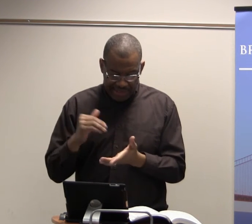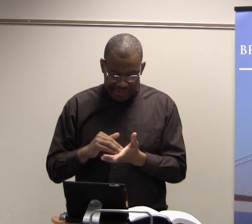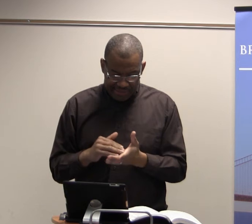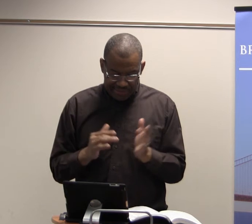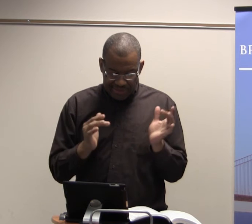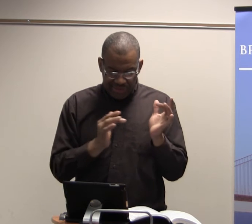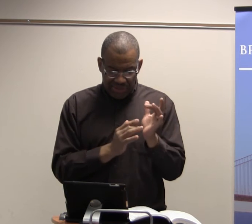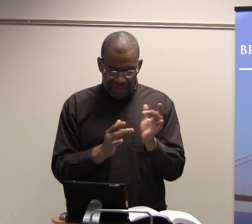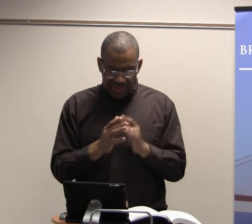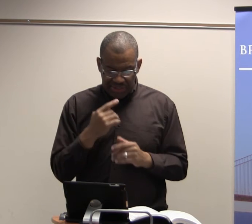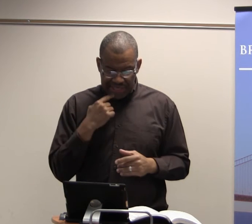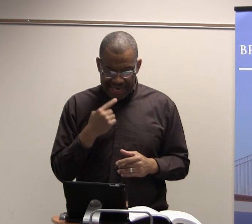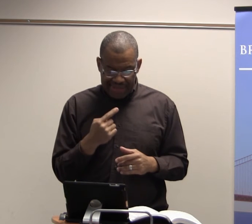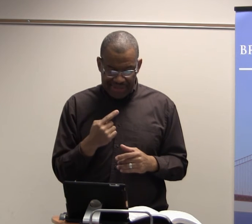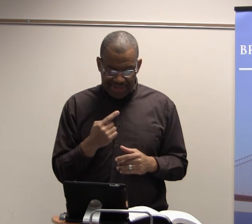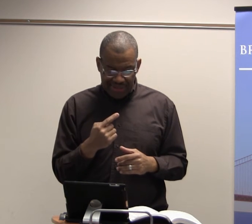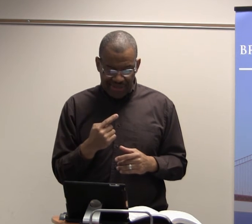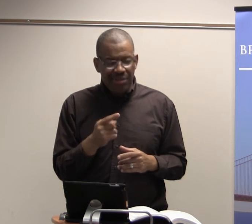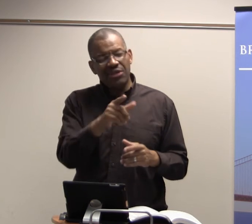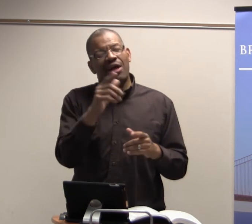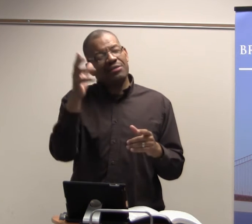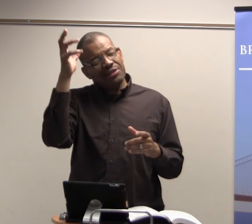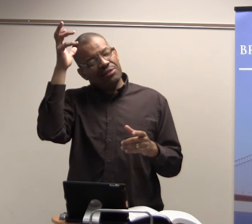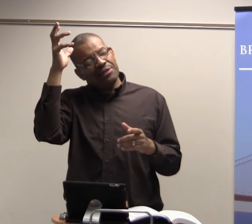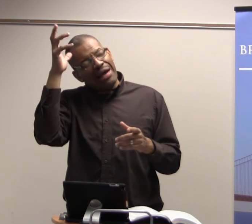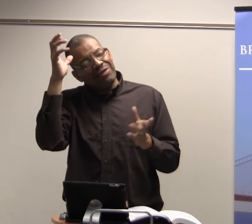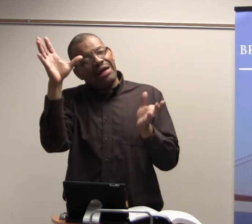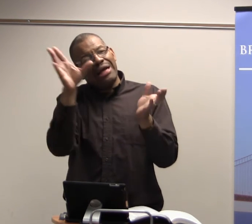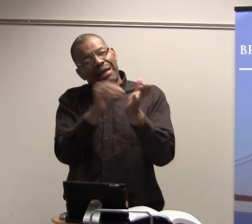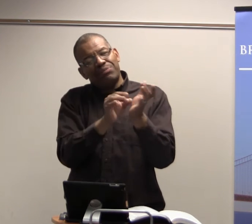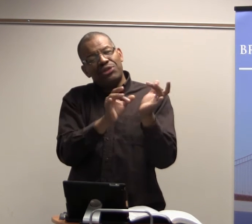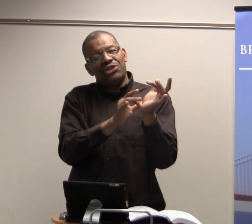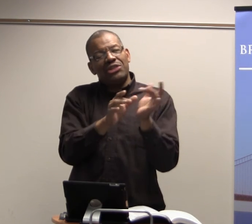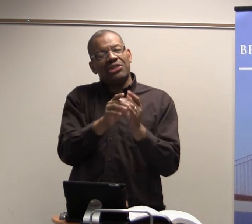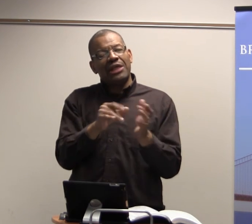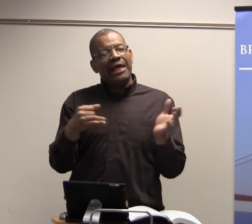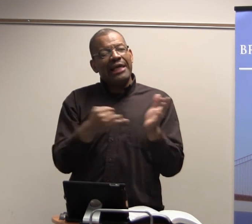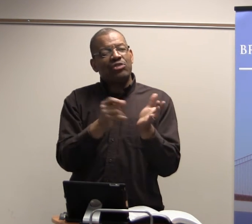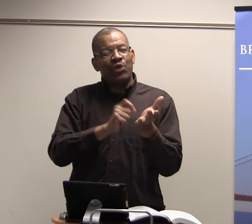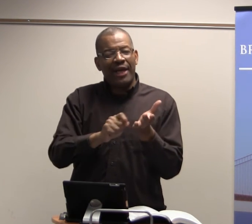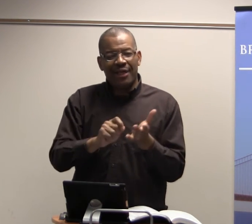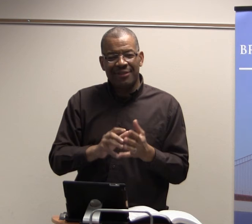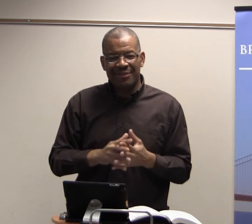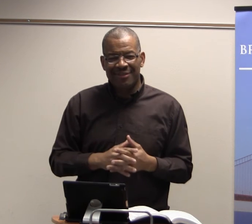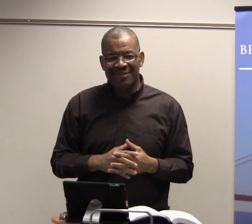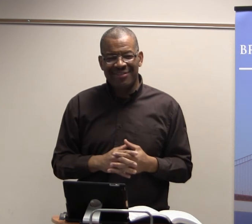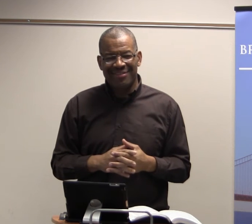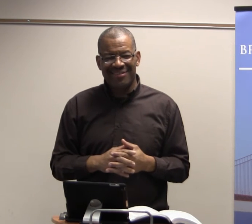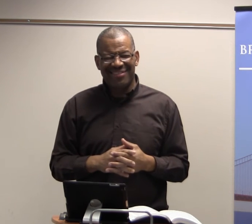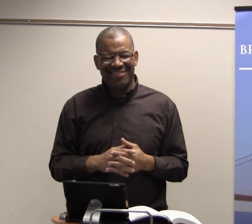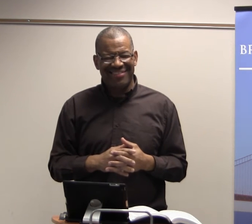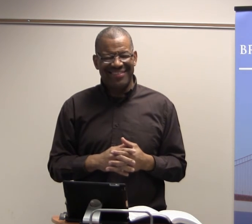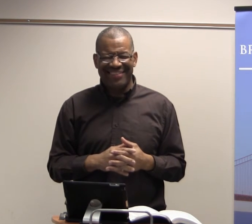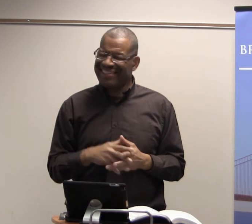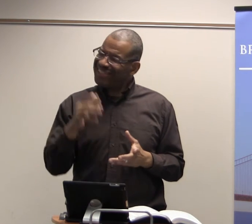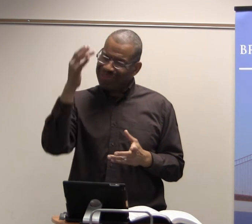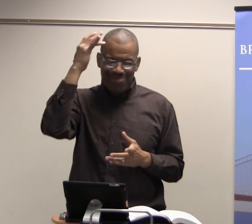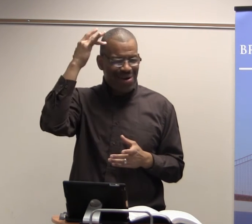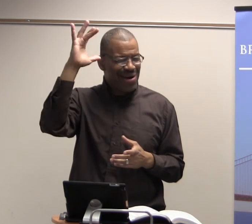Again, Jesus says, you know, devil comes to Jesus, it is written. That's a